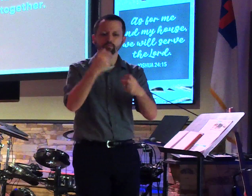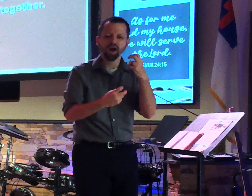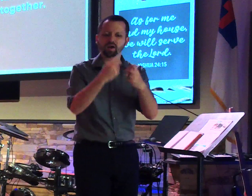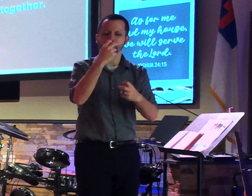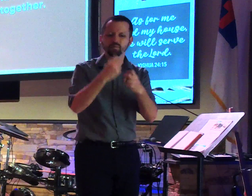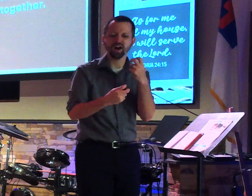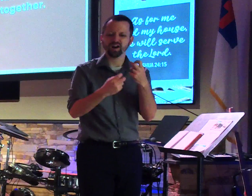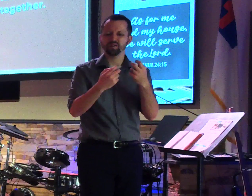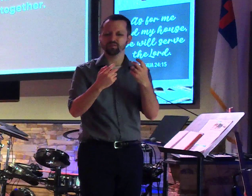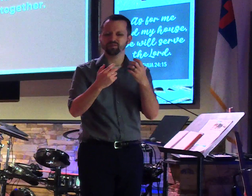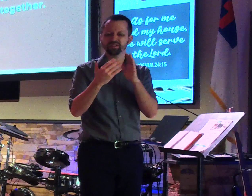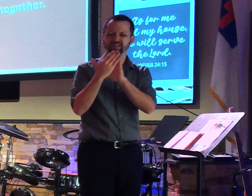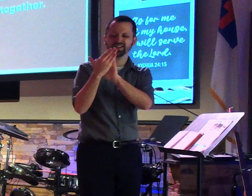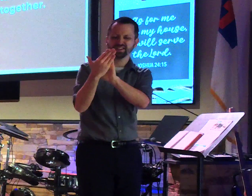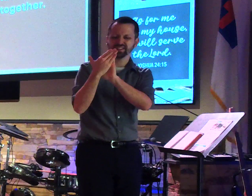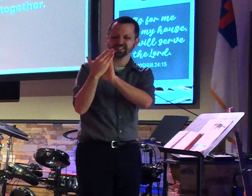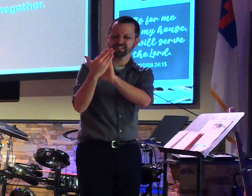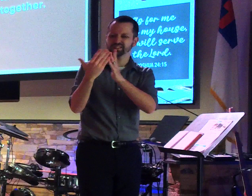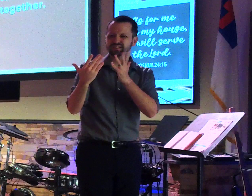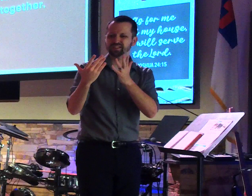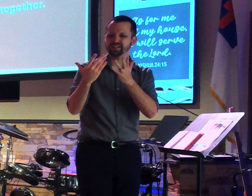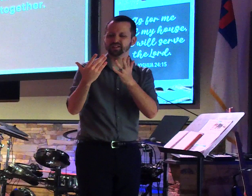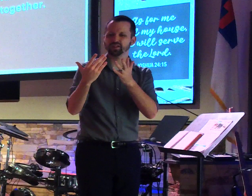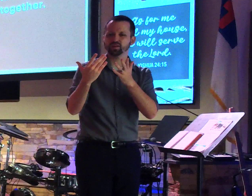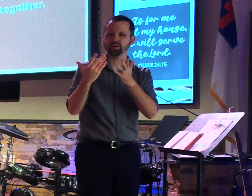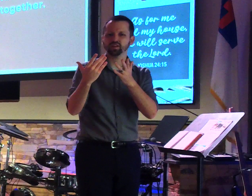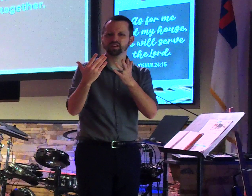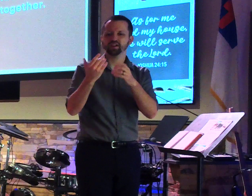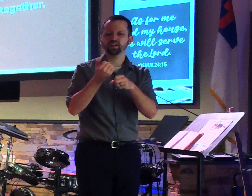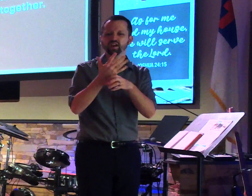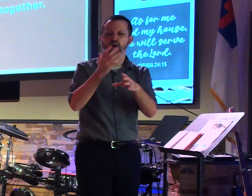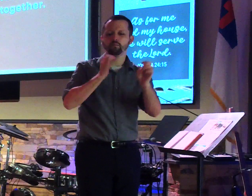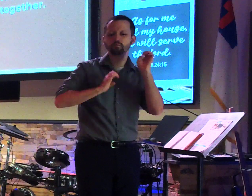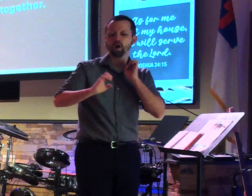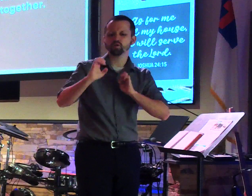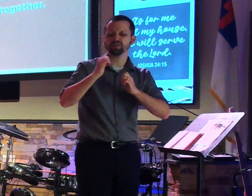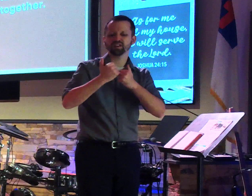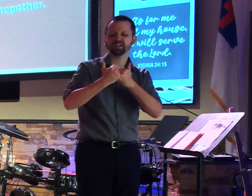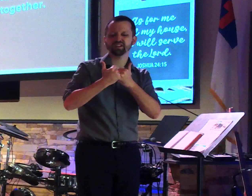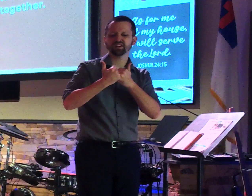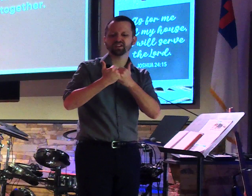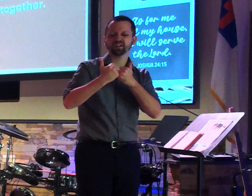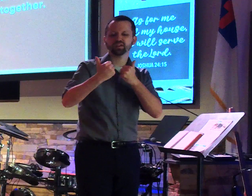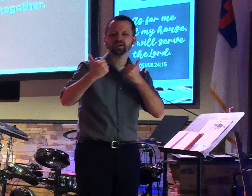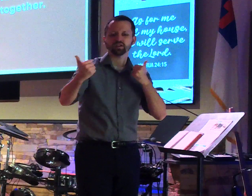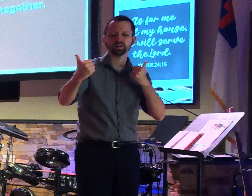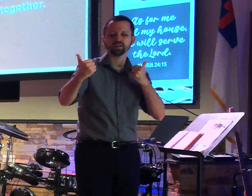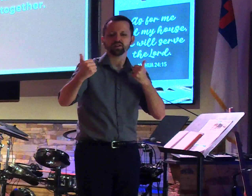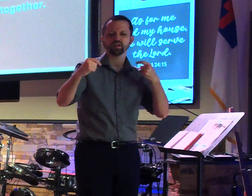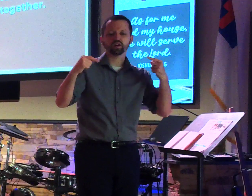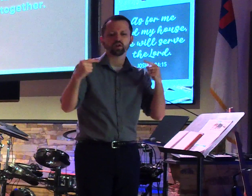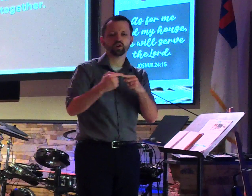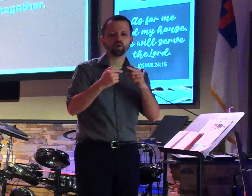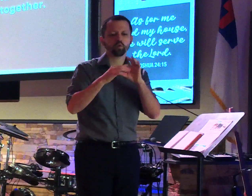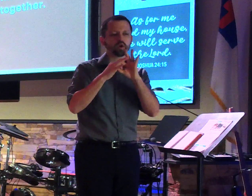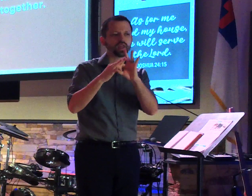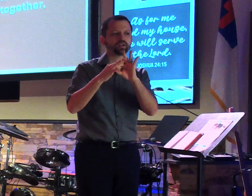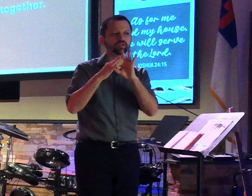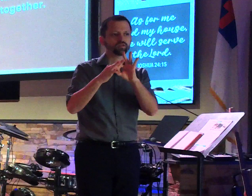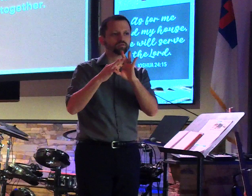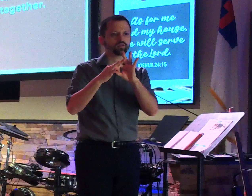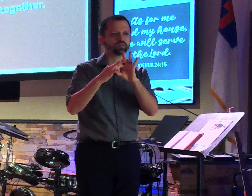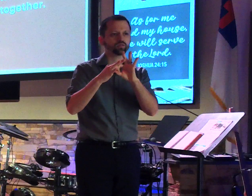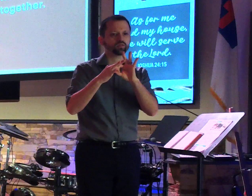emotional separation and detachment that will wear on the relationship. And you